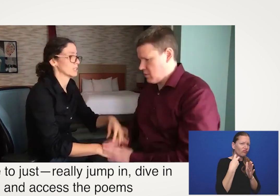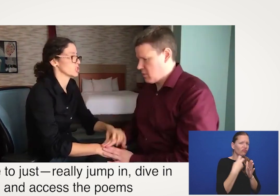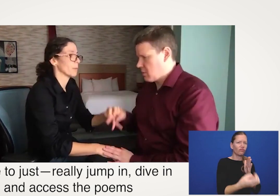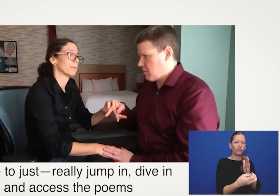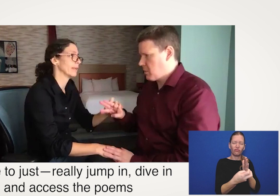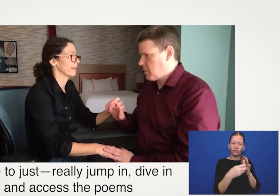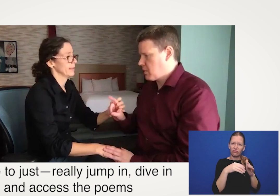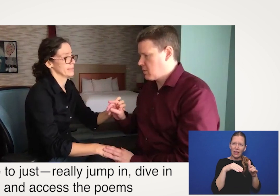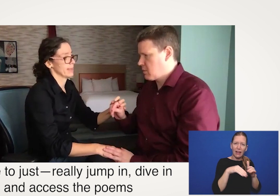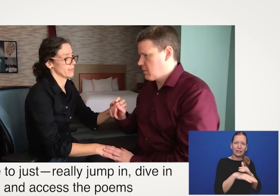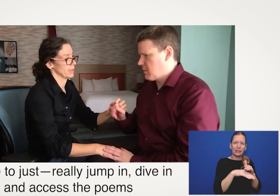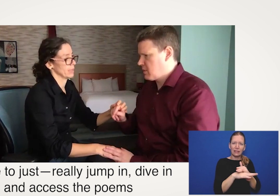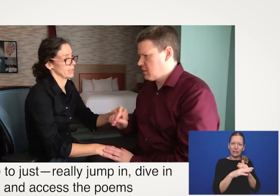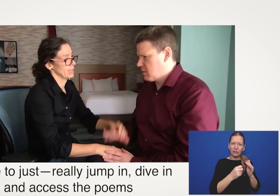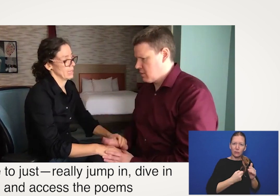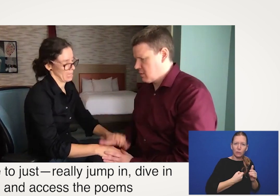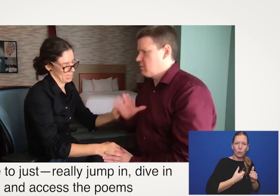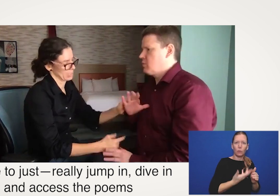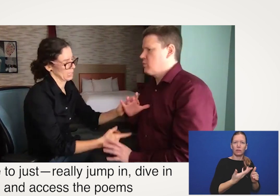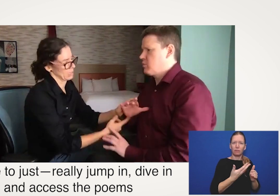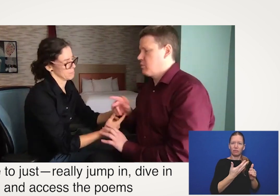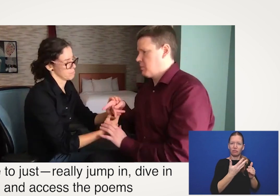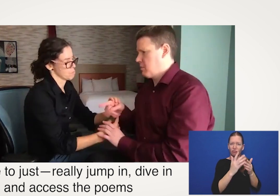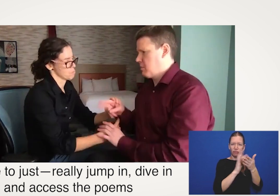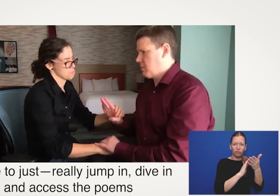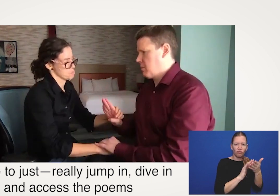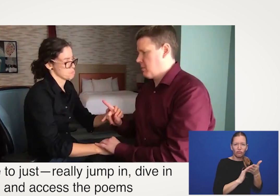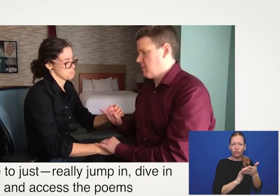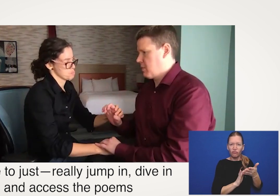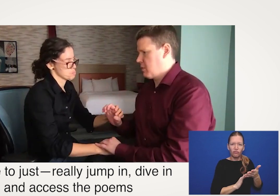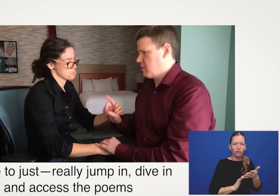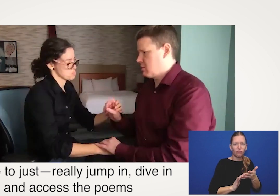really, jump in, dive in, and